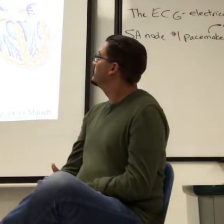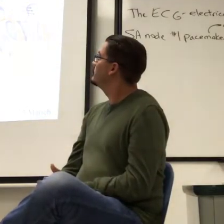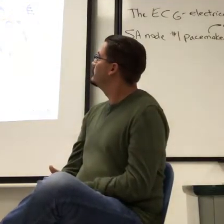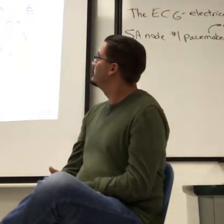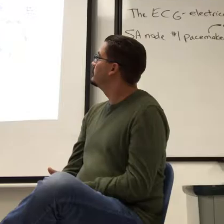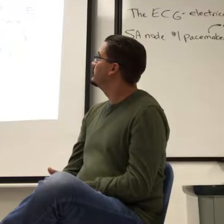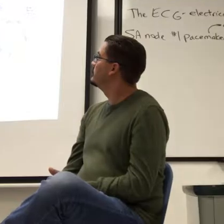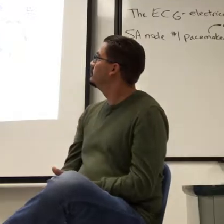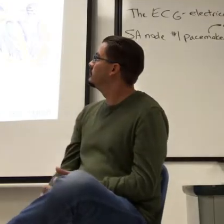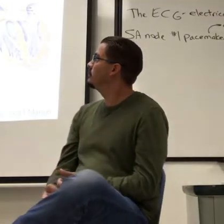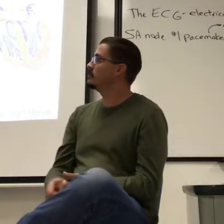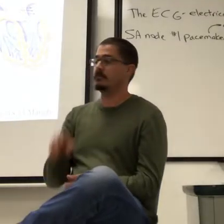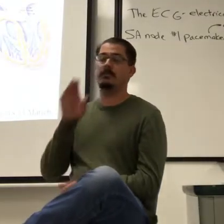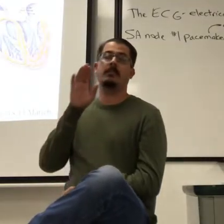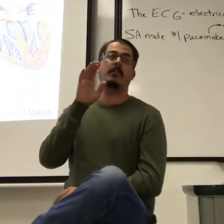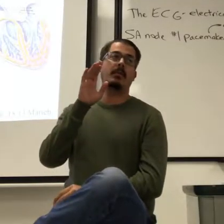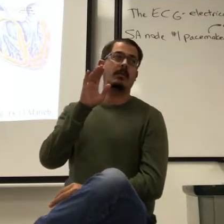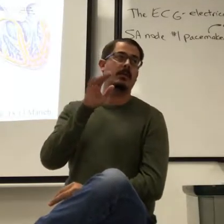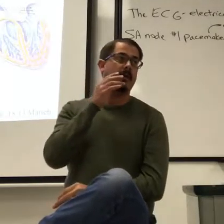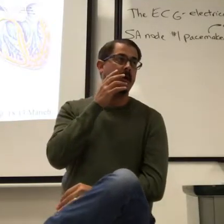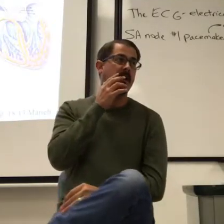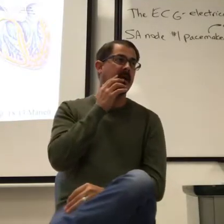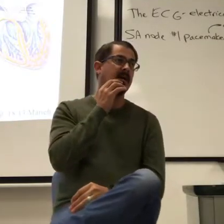And the sinoatrial node can generate